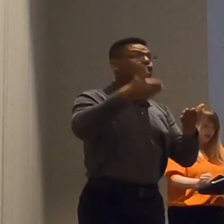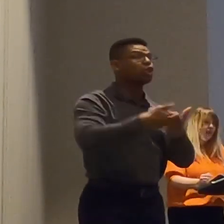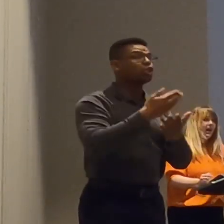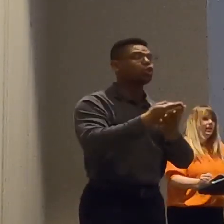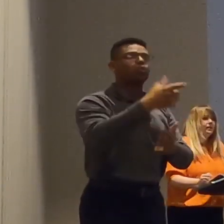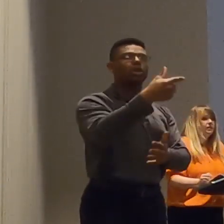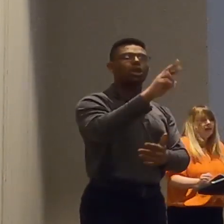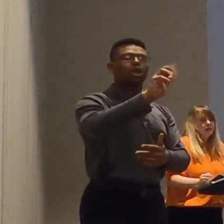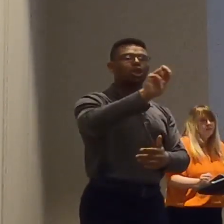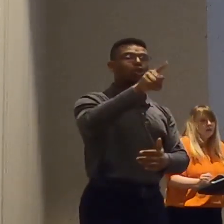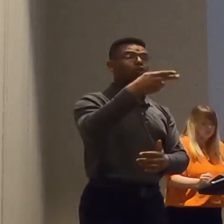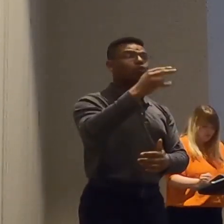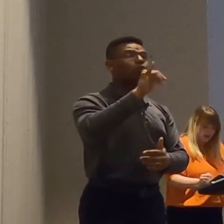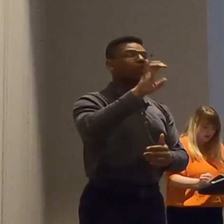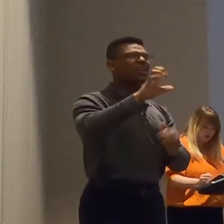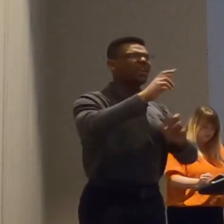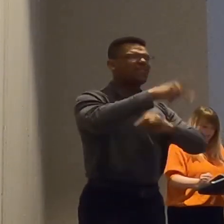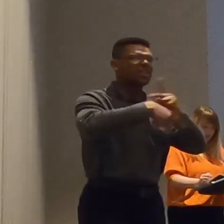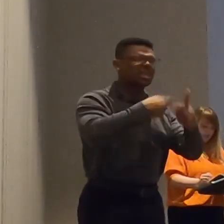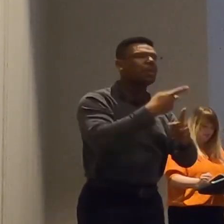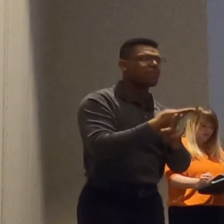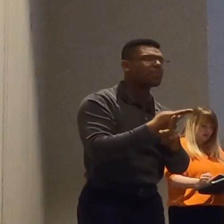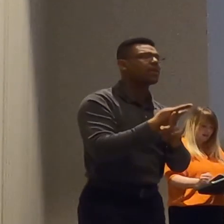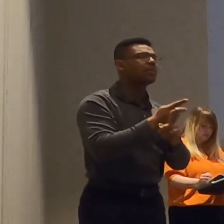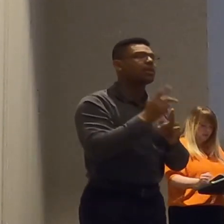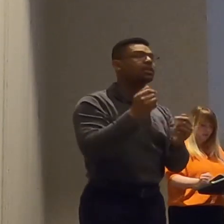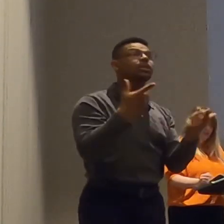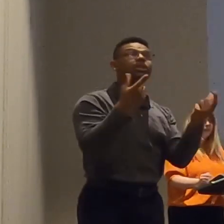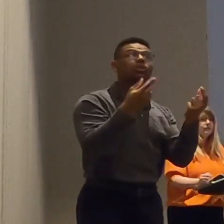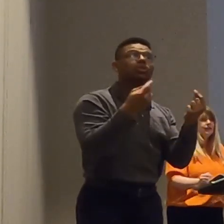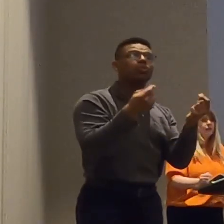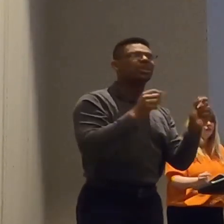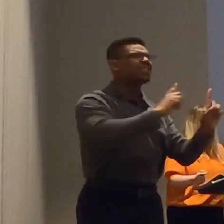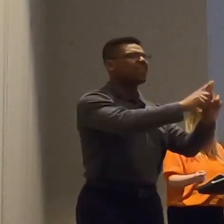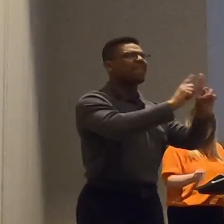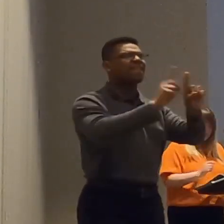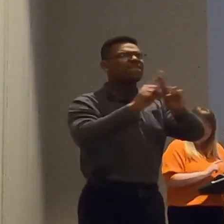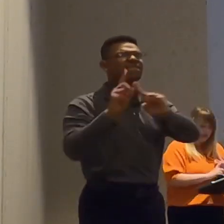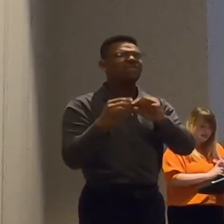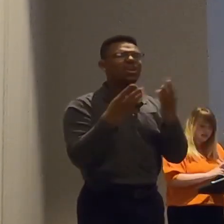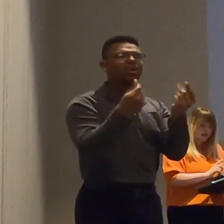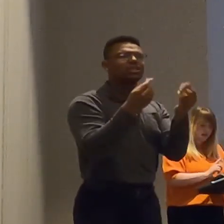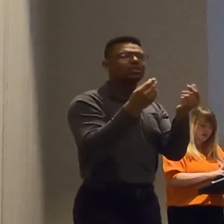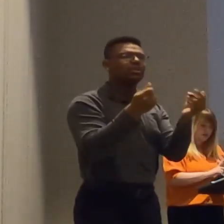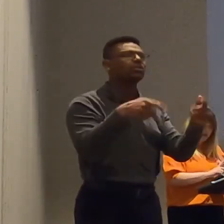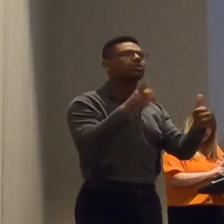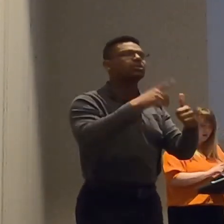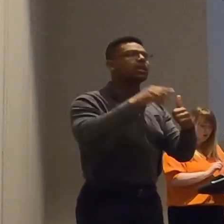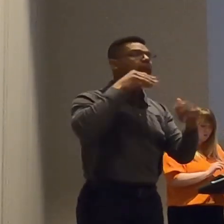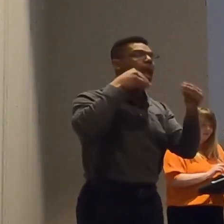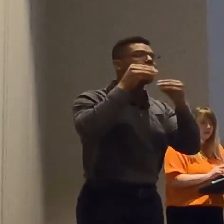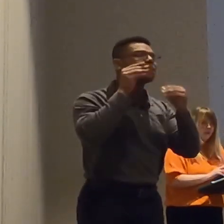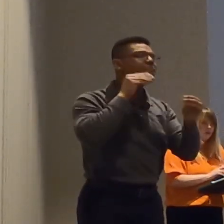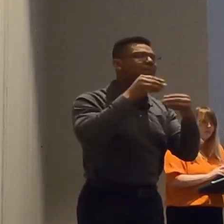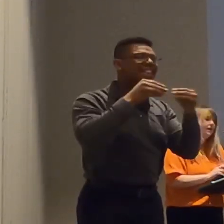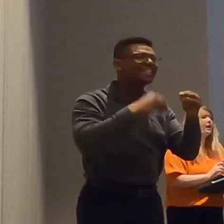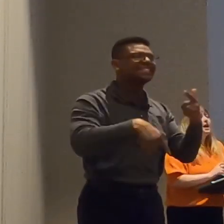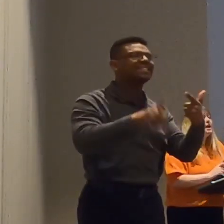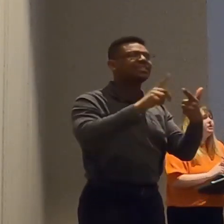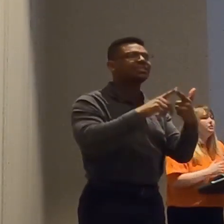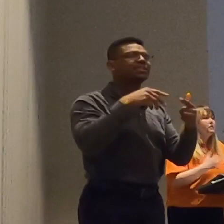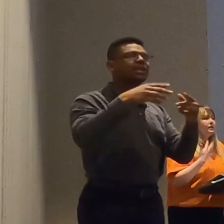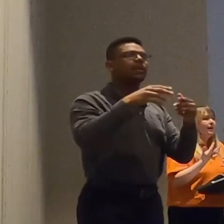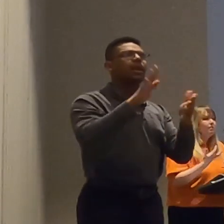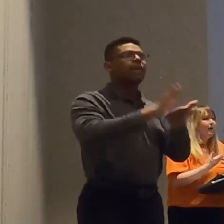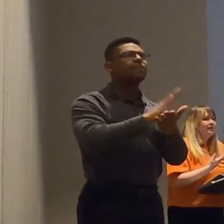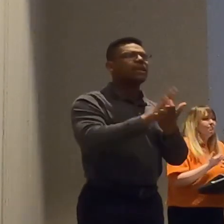method, and it involves Roger taking various materials, including plastic, paper, wood veneer,